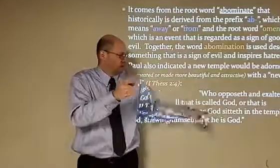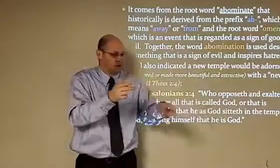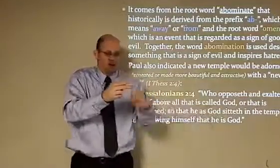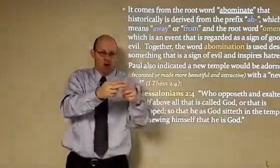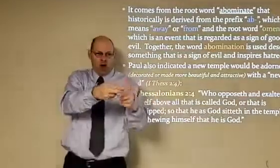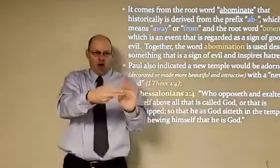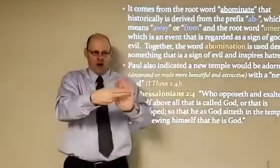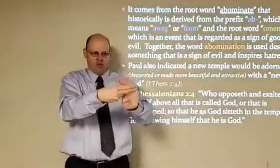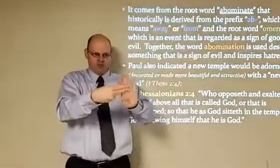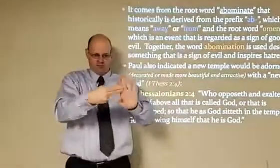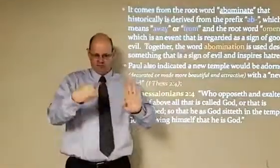God,